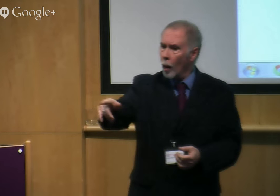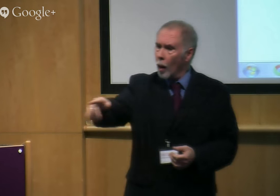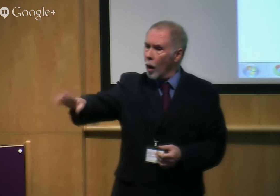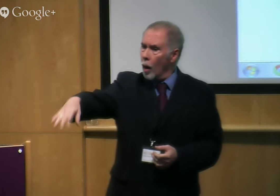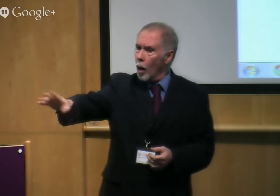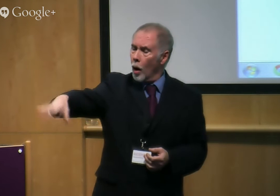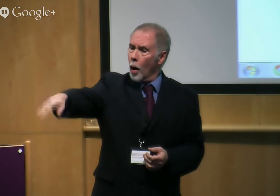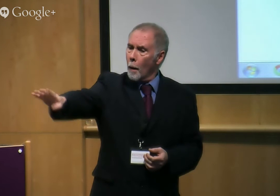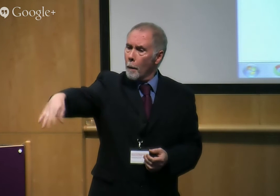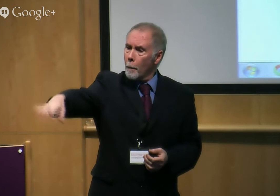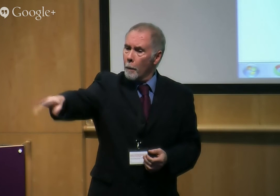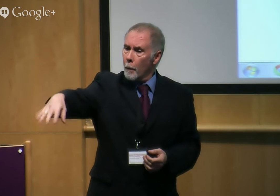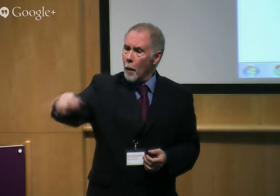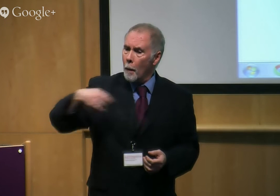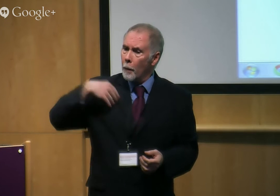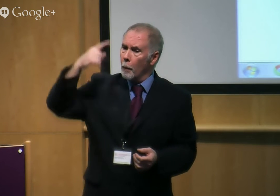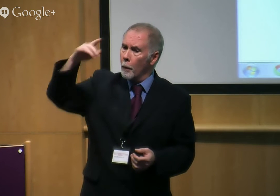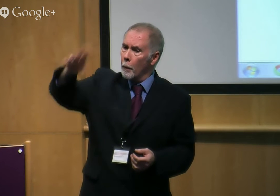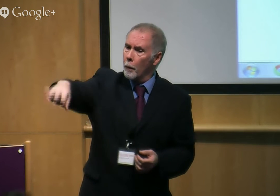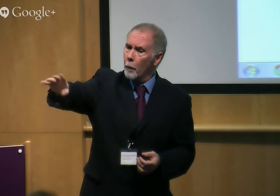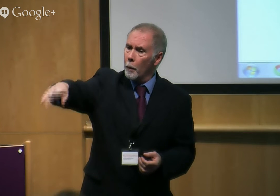that evidence to ensure we can make a strong case.